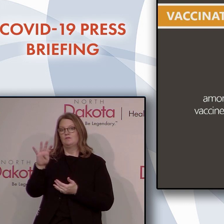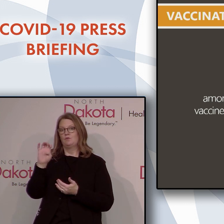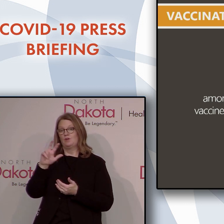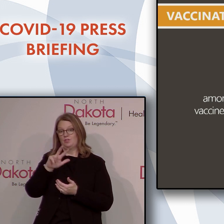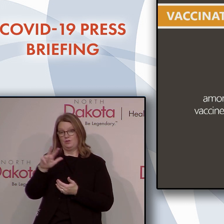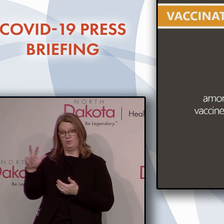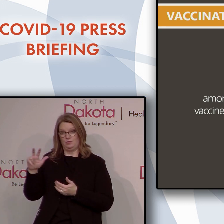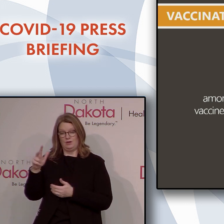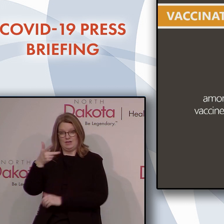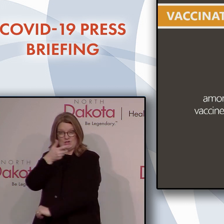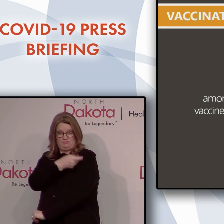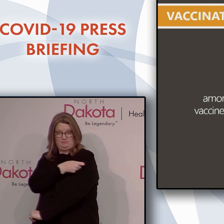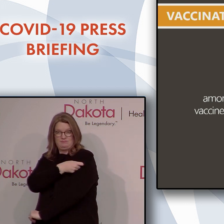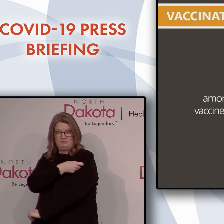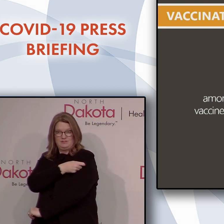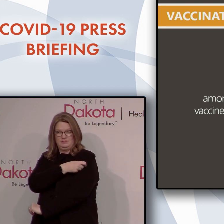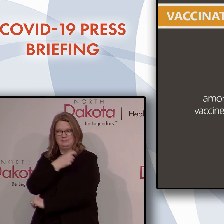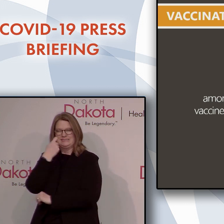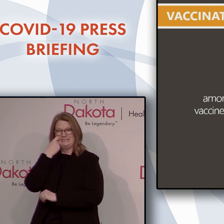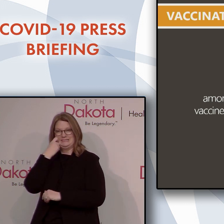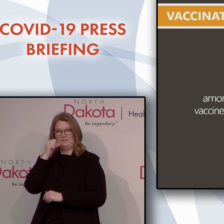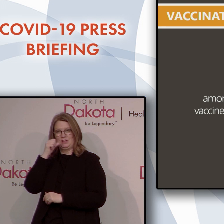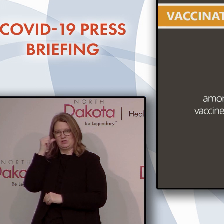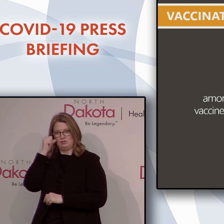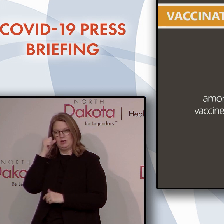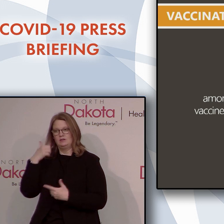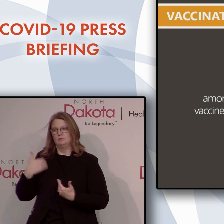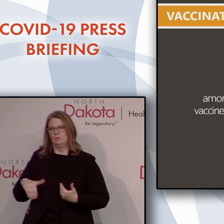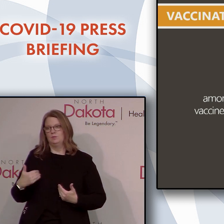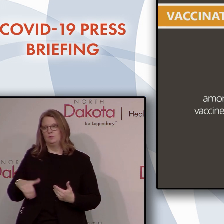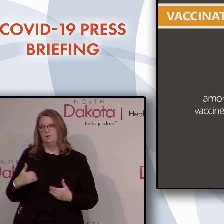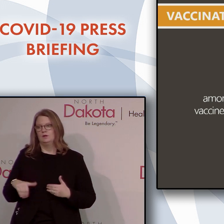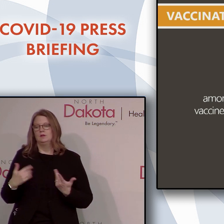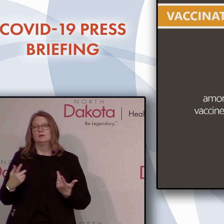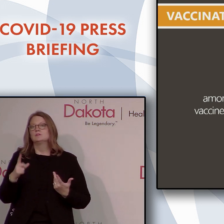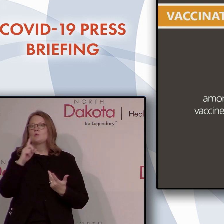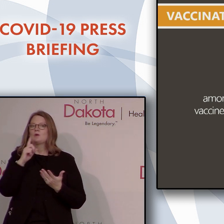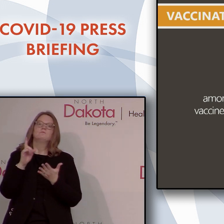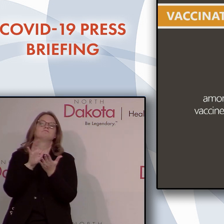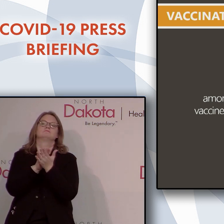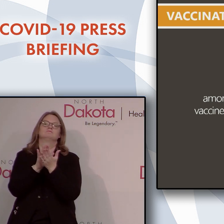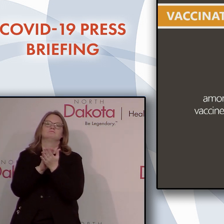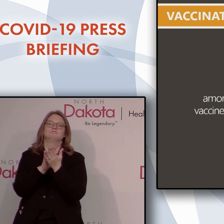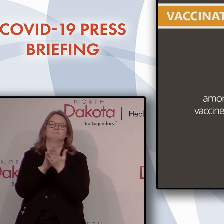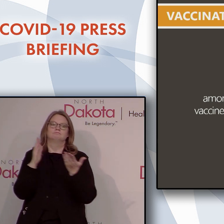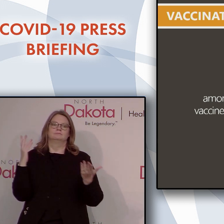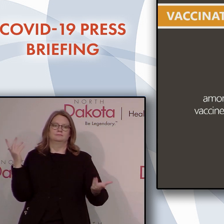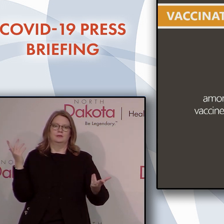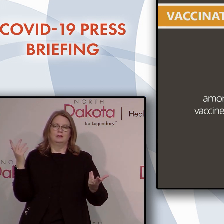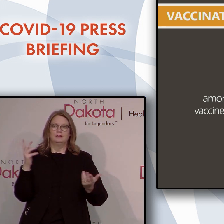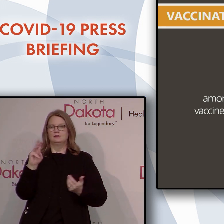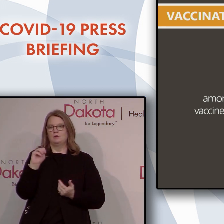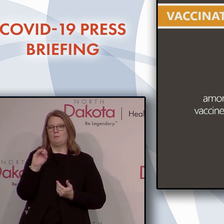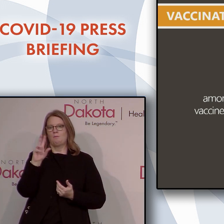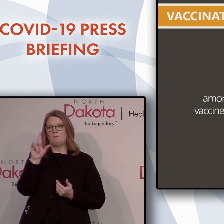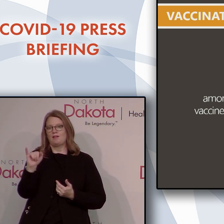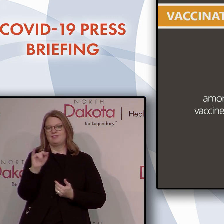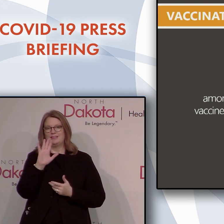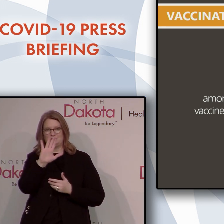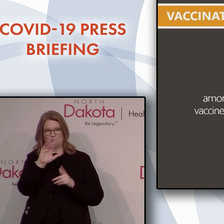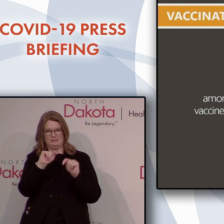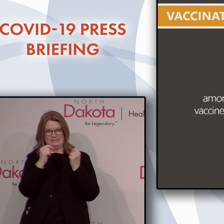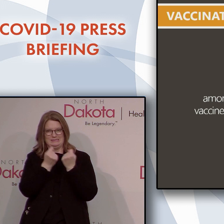52,433 doses were administered as of yesterday. So again, I want to share gratitude and give a shout out to Molly and her team